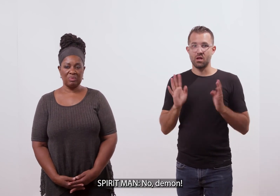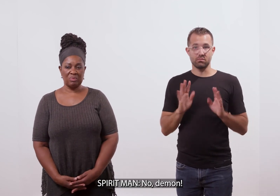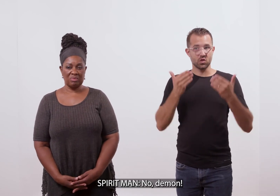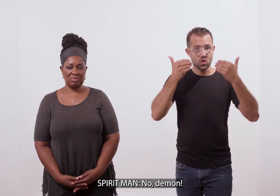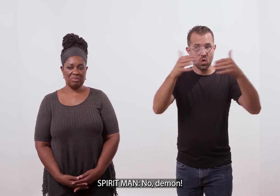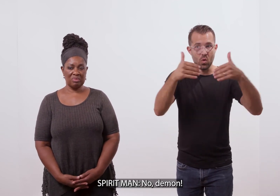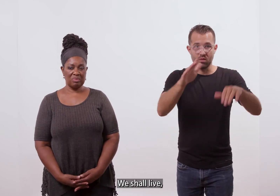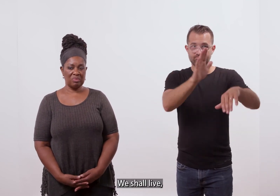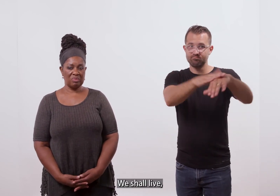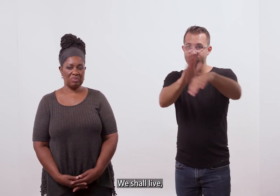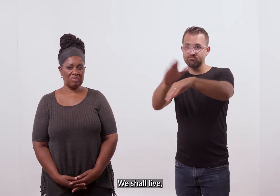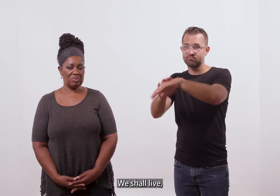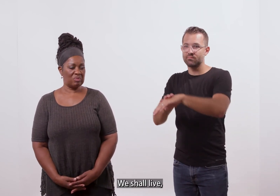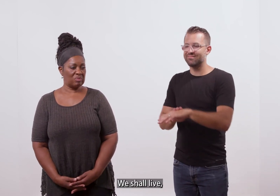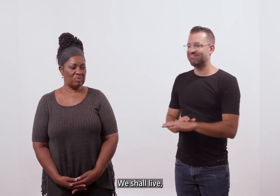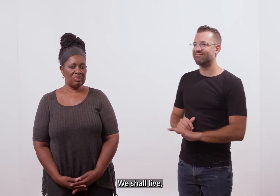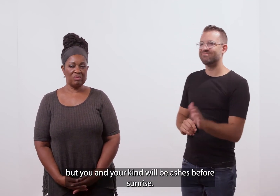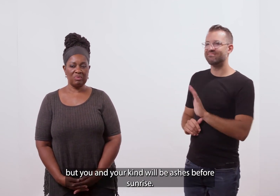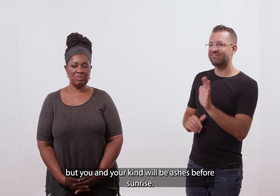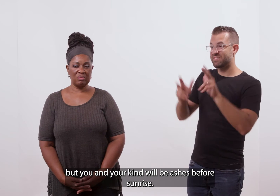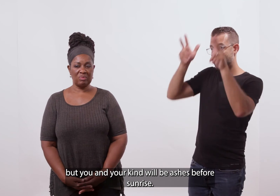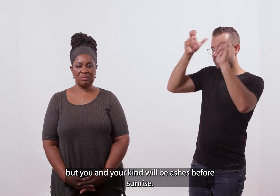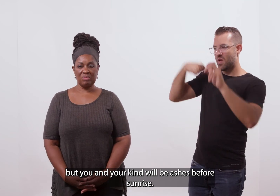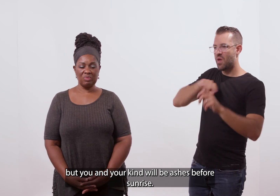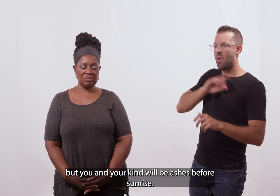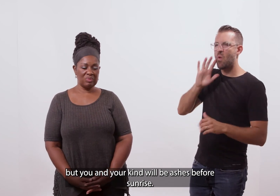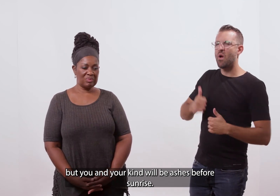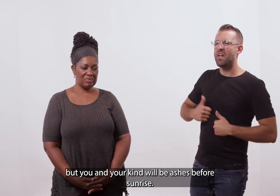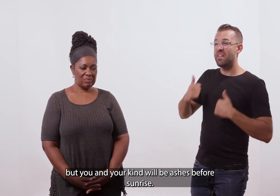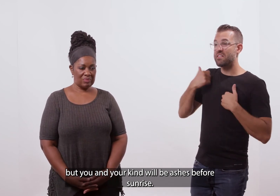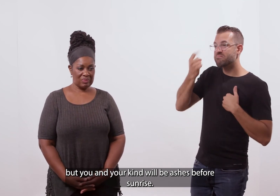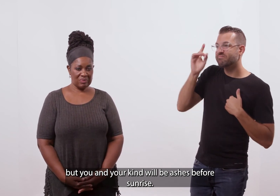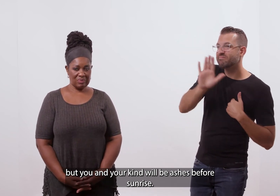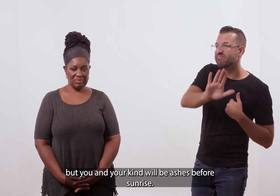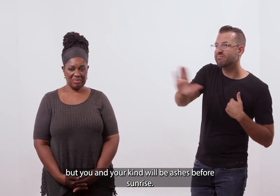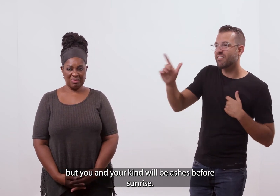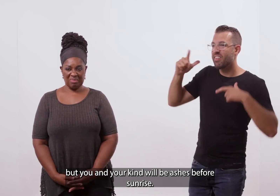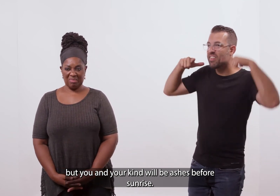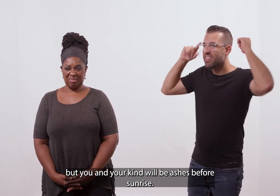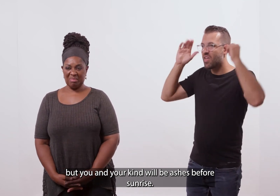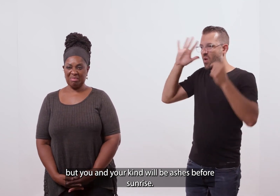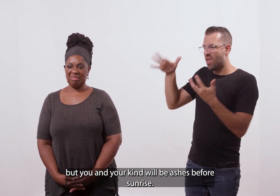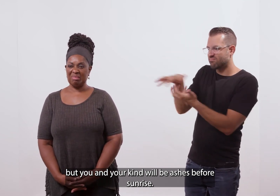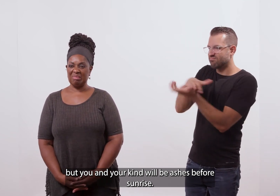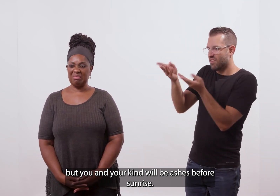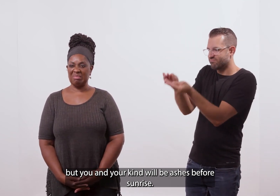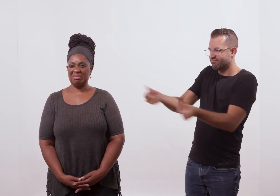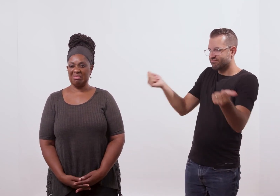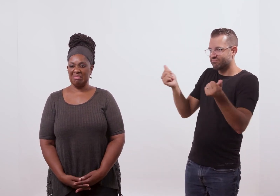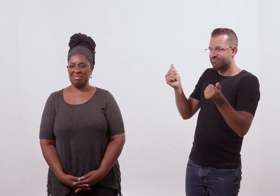No, demon, we shall live, but you and your kind will be ashes before